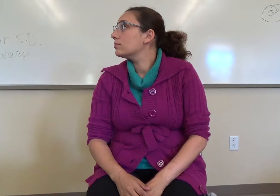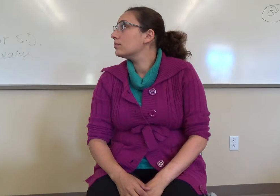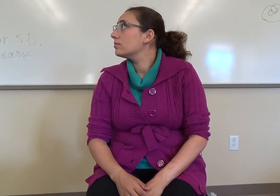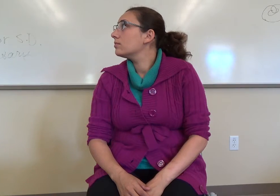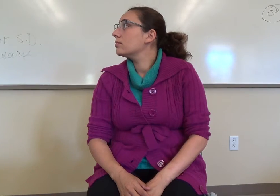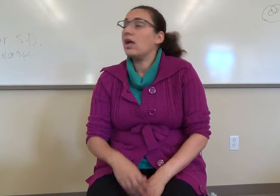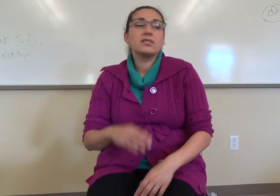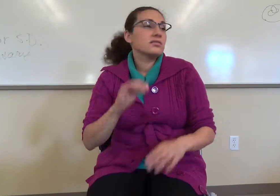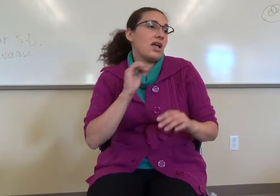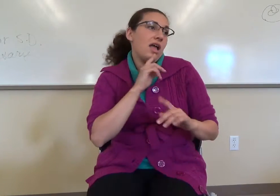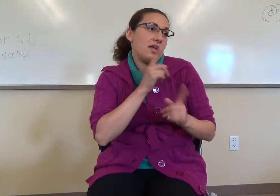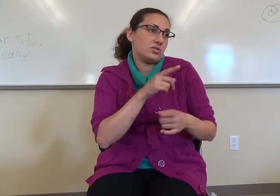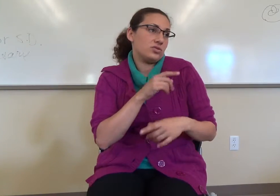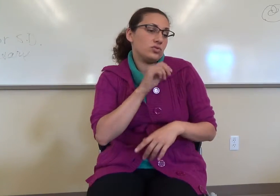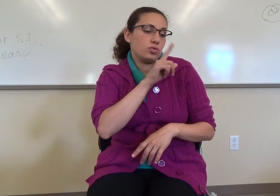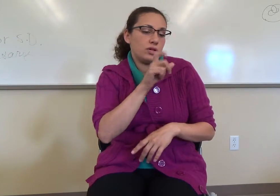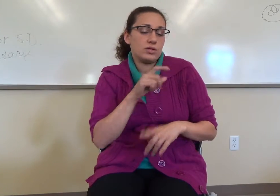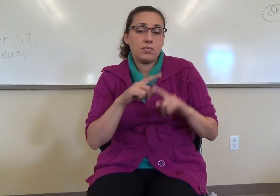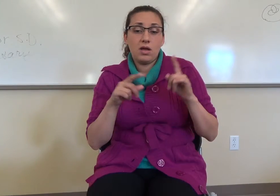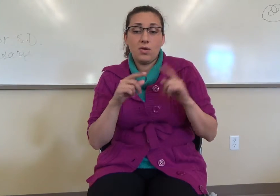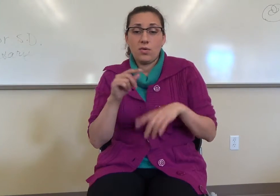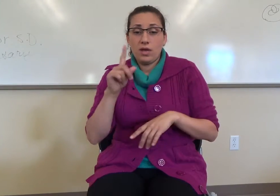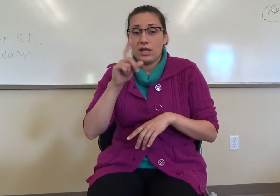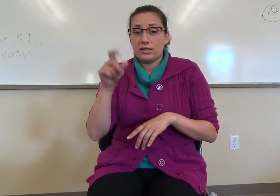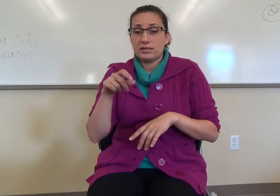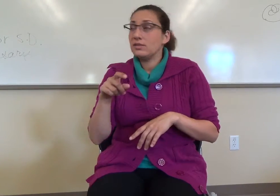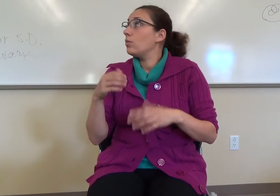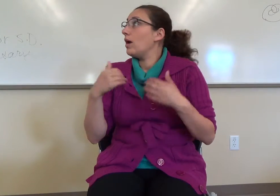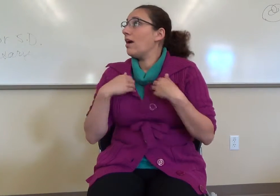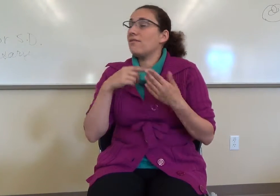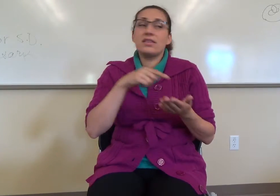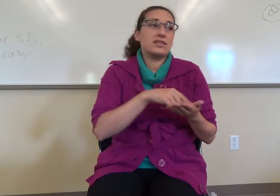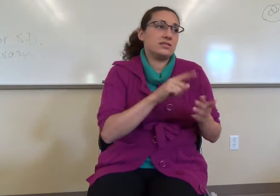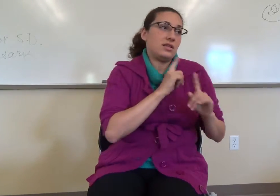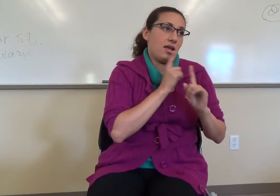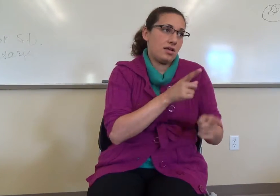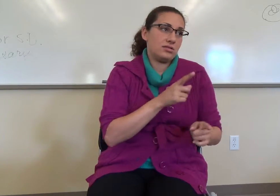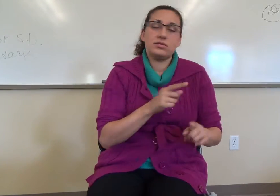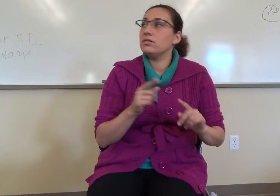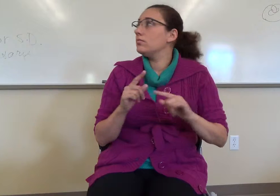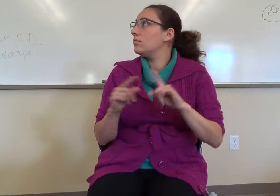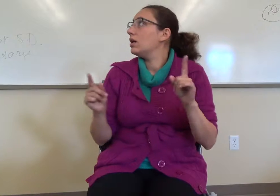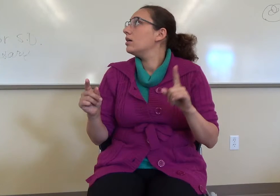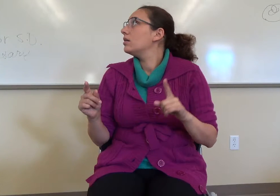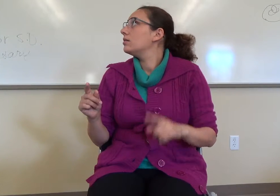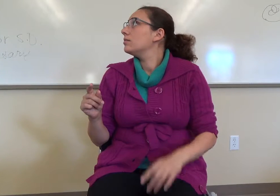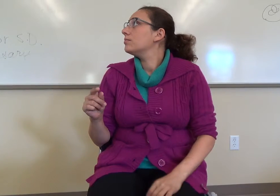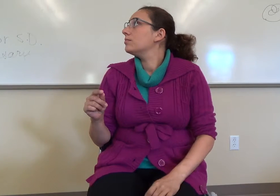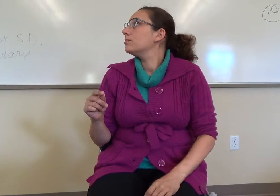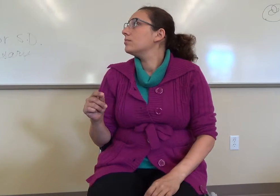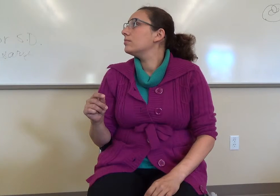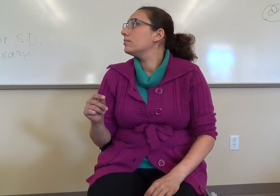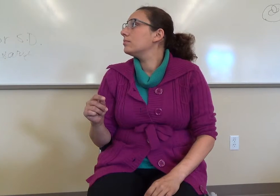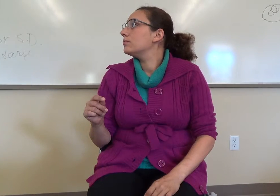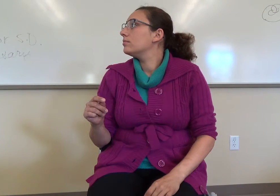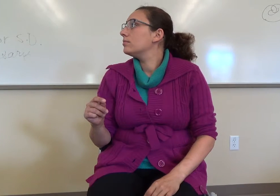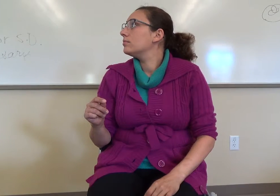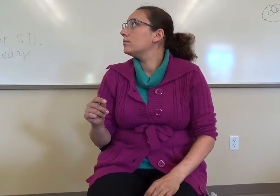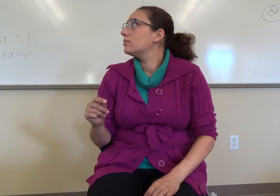we ask this question, we get this answer. But we're saying, okay,